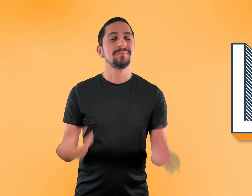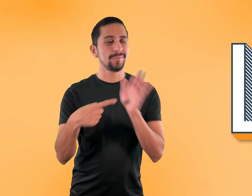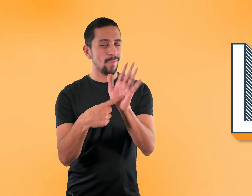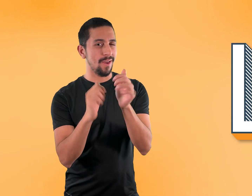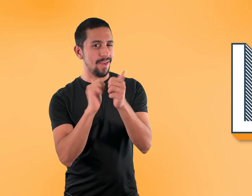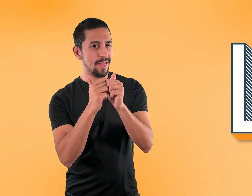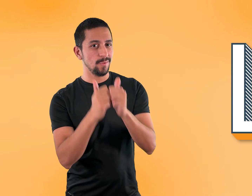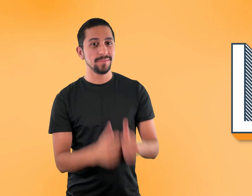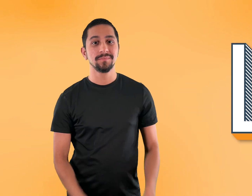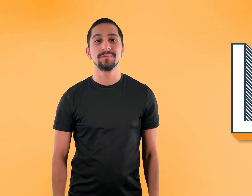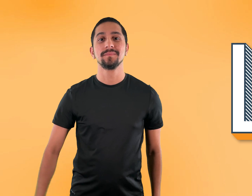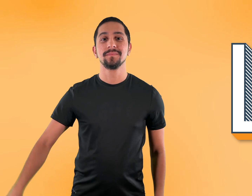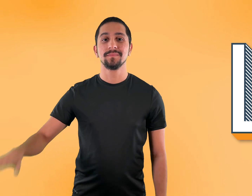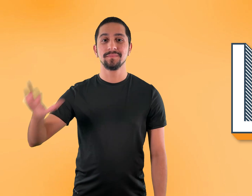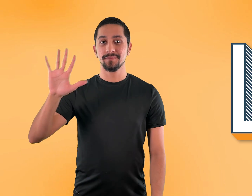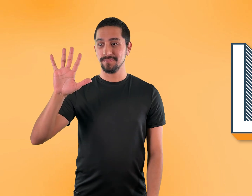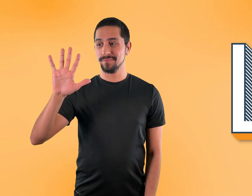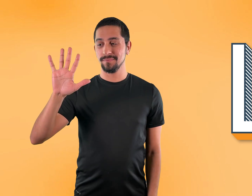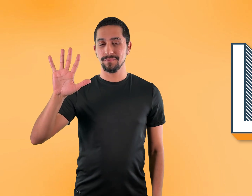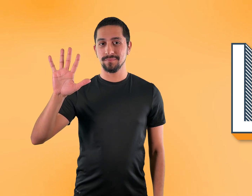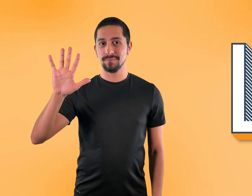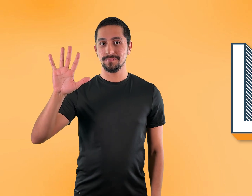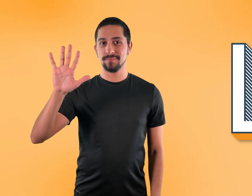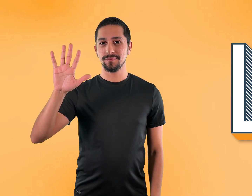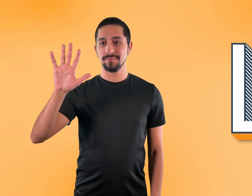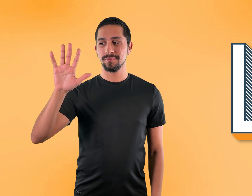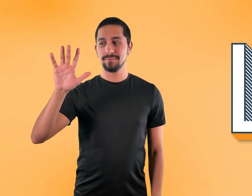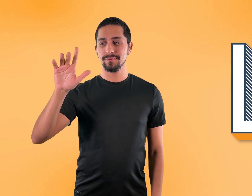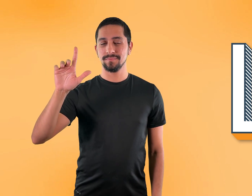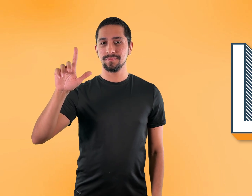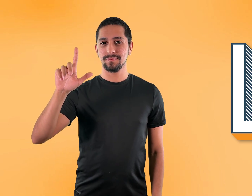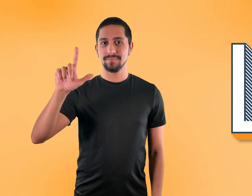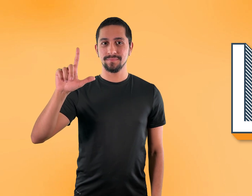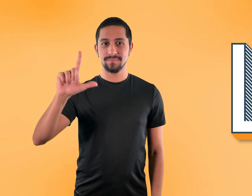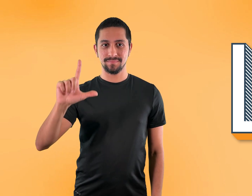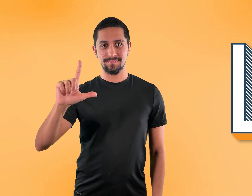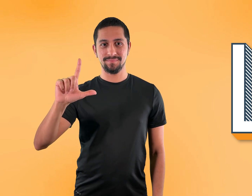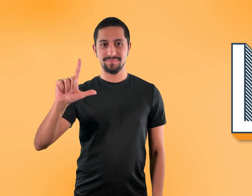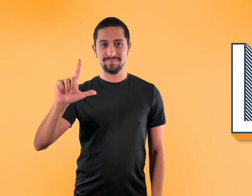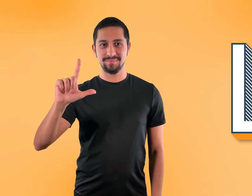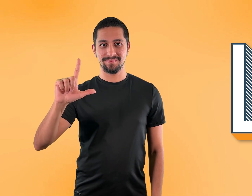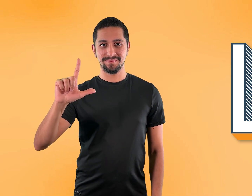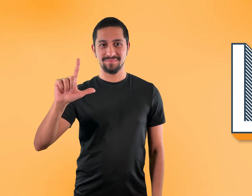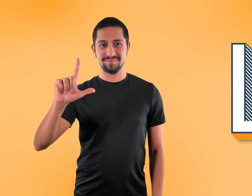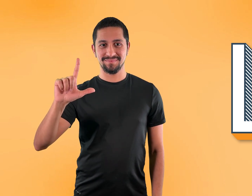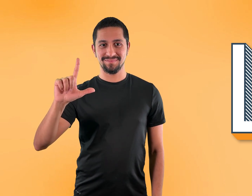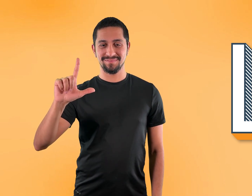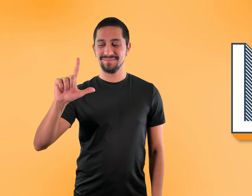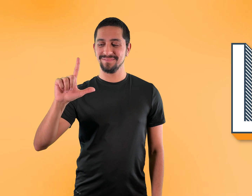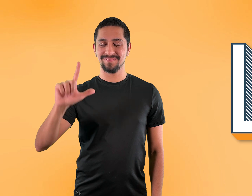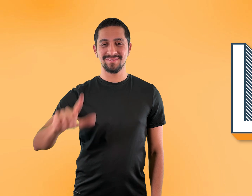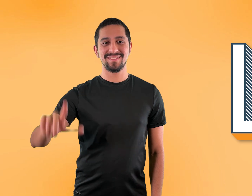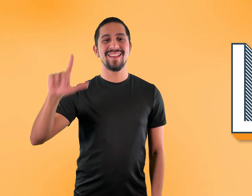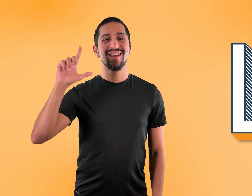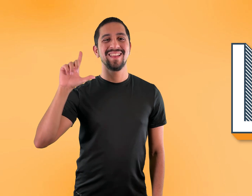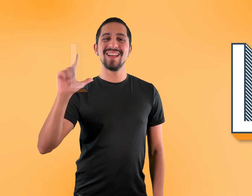I'll show you how. Palm out, pointer finger up, thumb out, like the letter L.